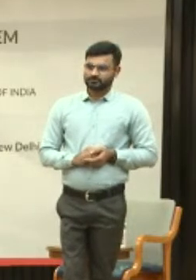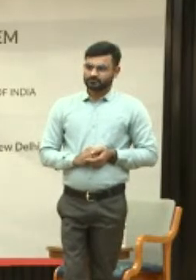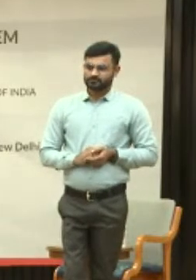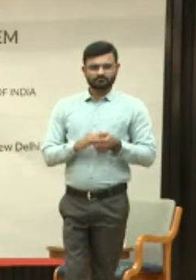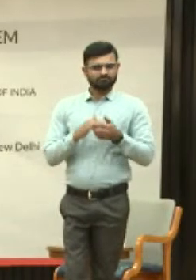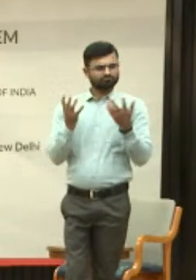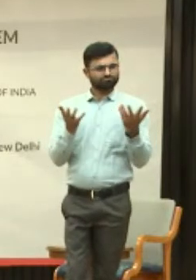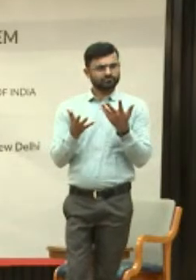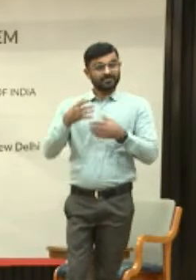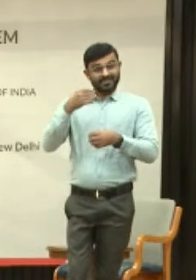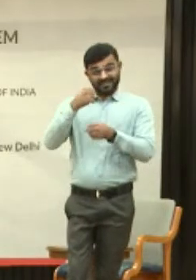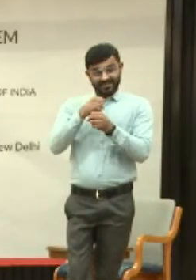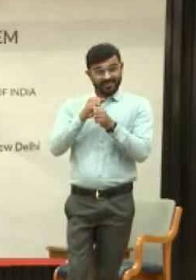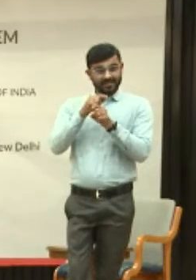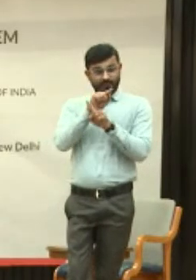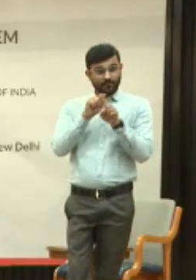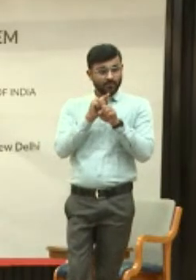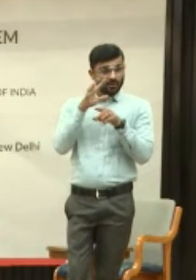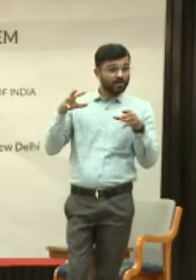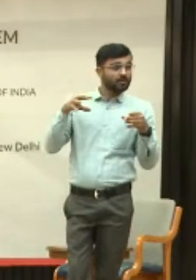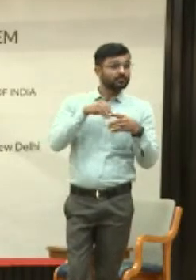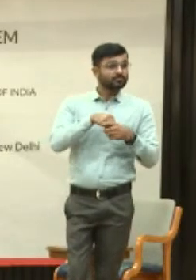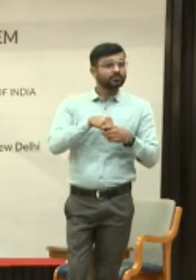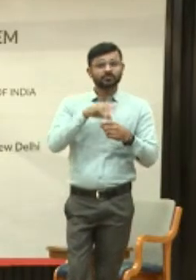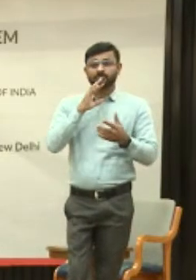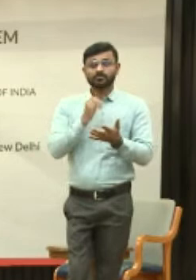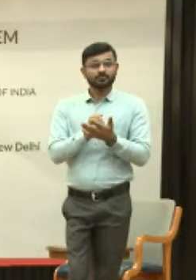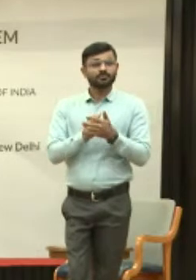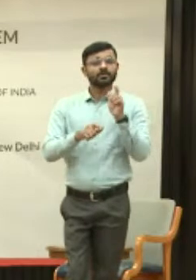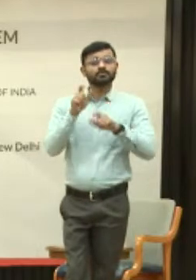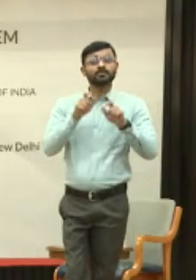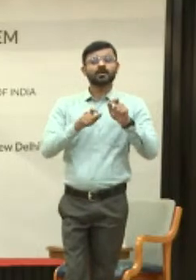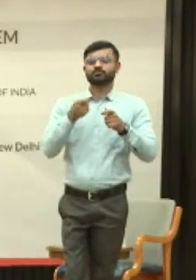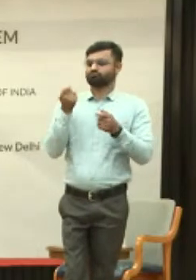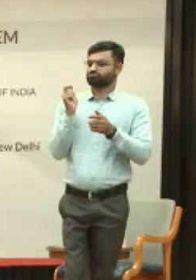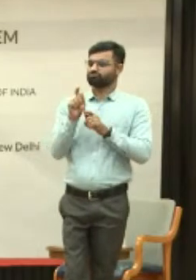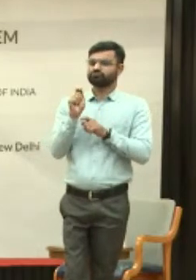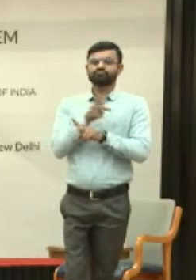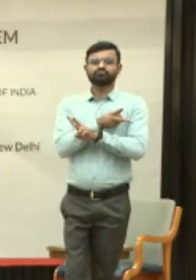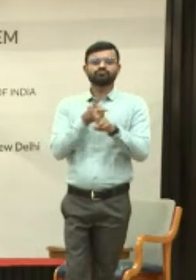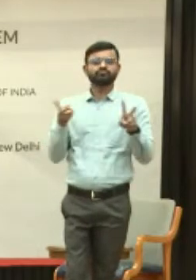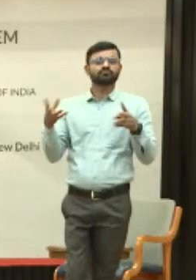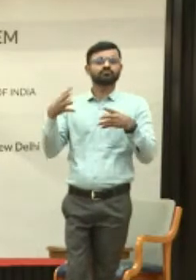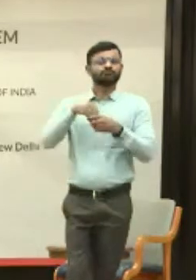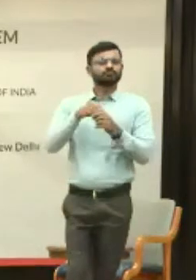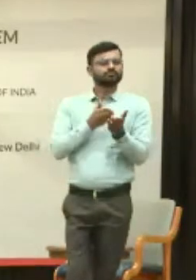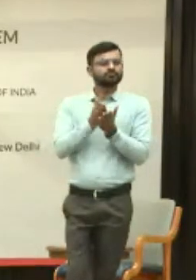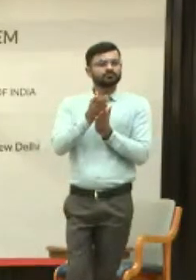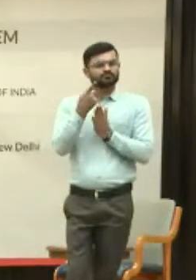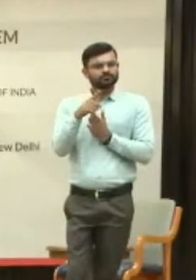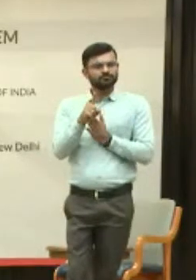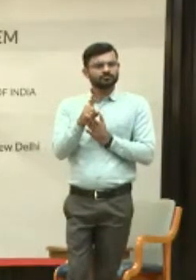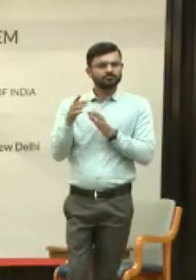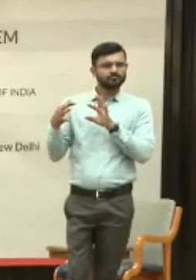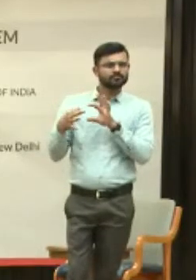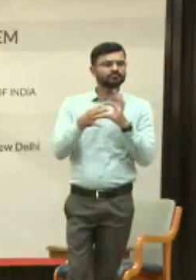But because there was a government subsidy involved, you needed to ensure that the public expenditure was being done in the right way, transparent